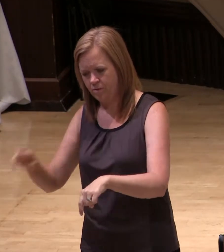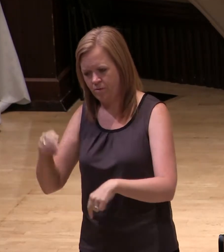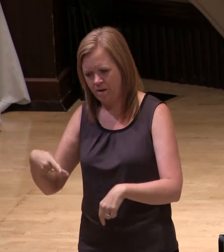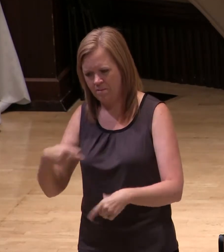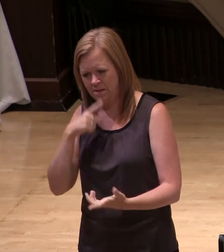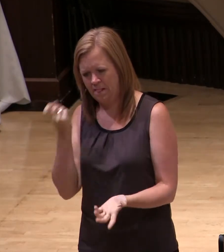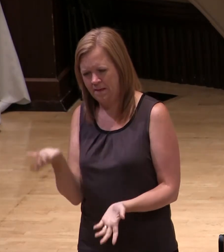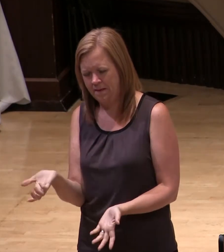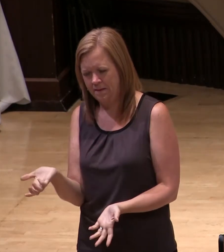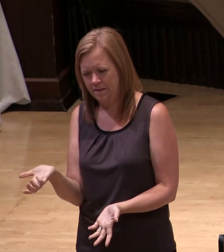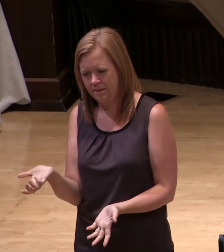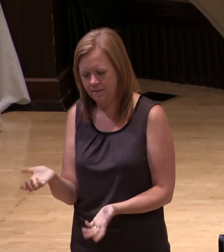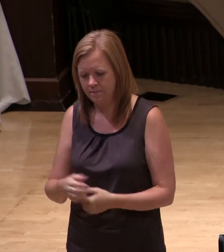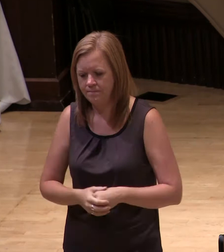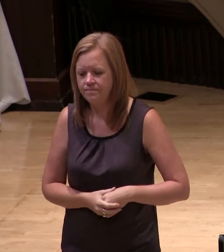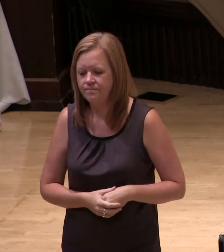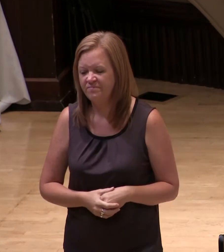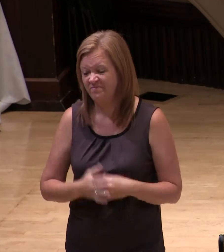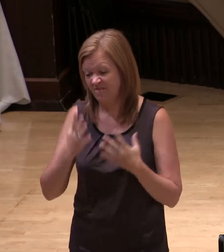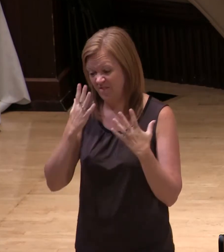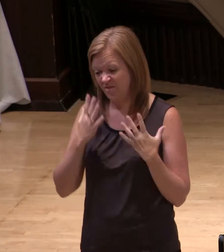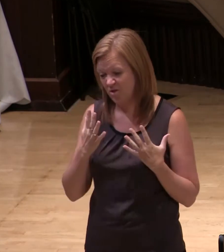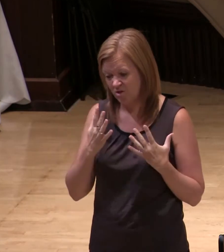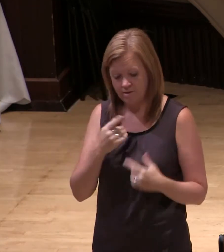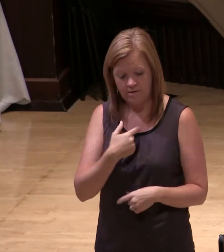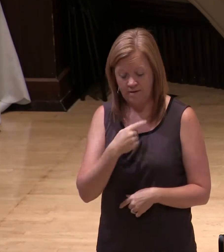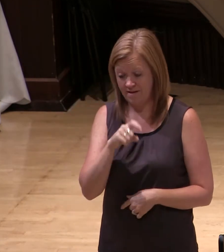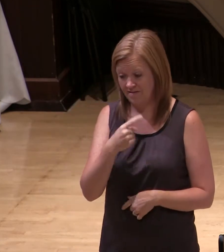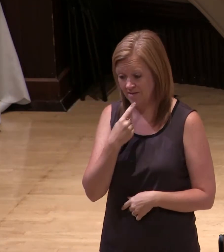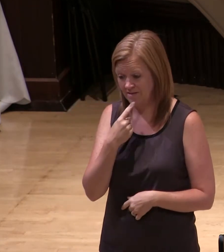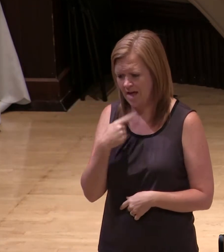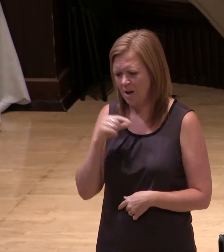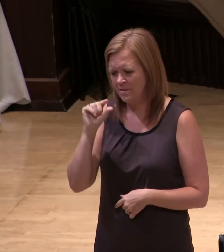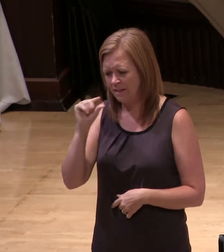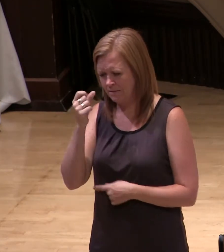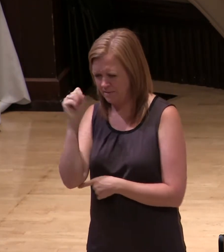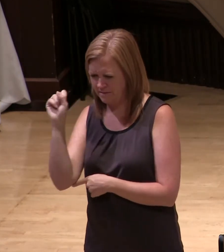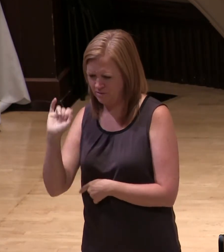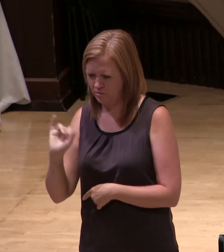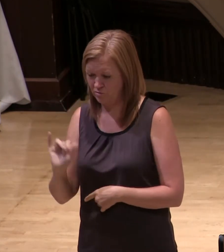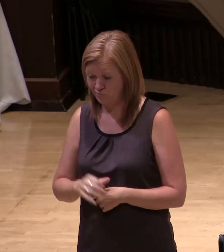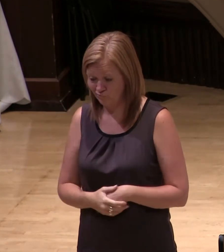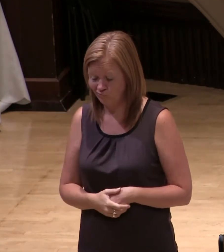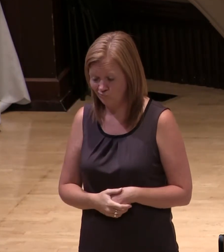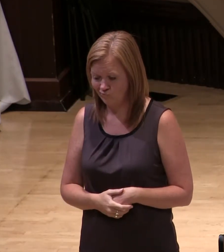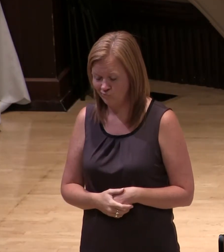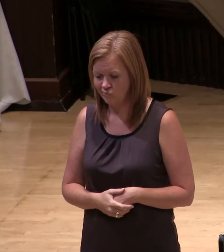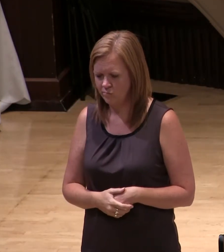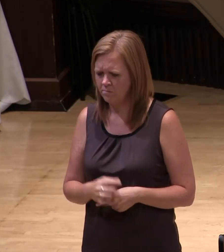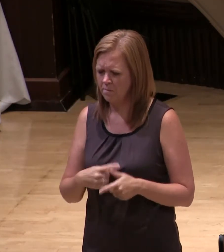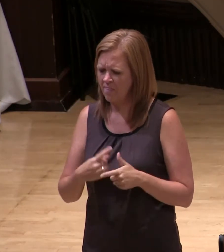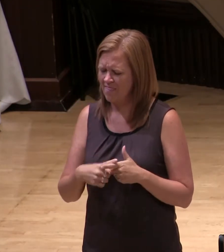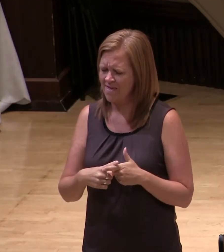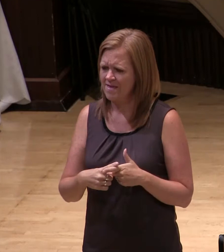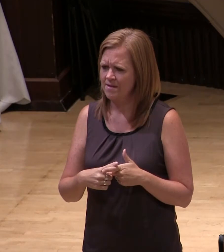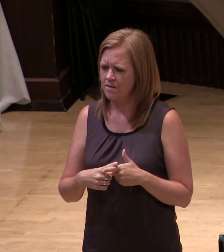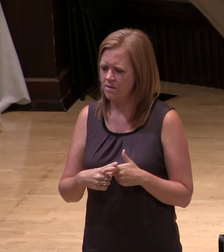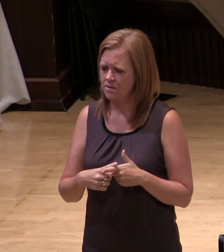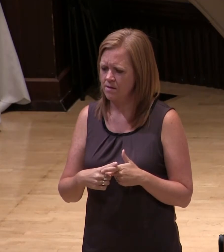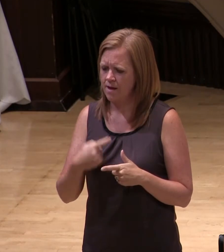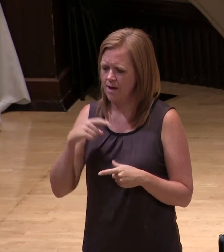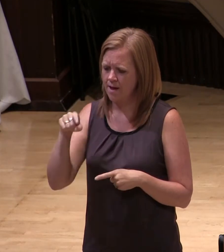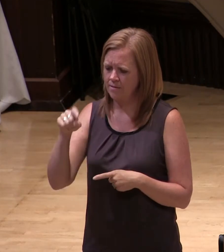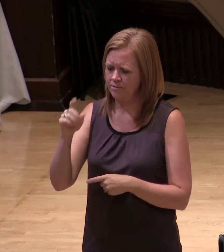ugly ramp?" And unfortunately, I have to say, I was resisting it a little bit too. But then I had to